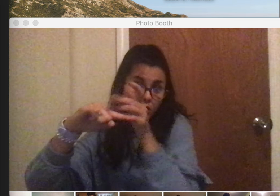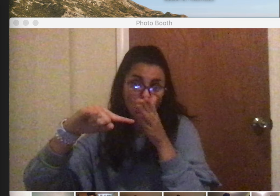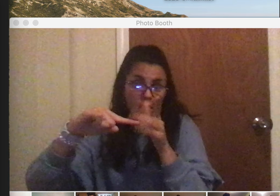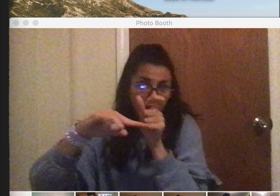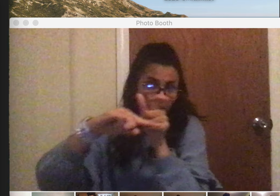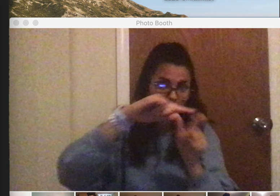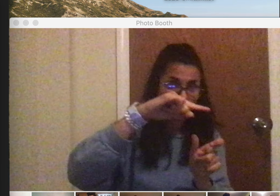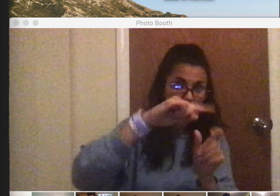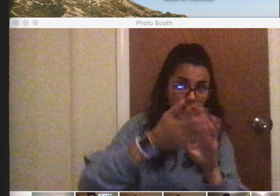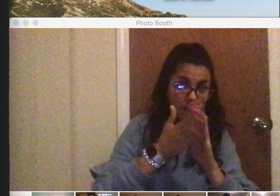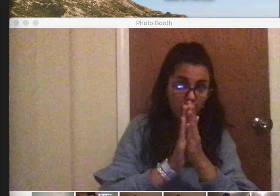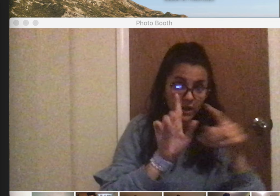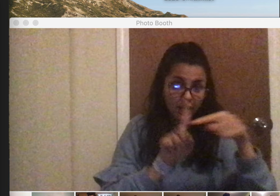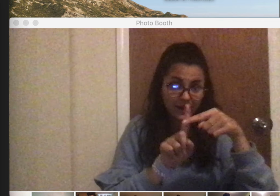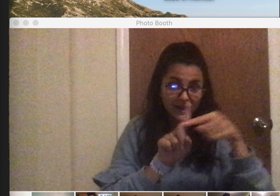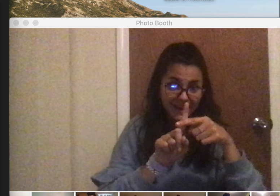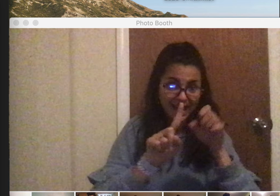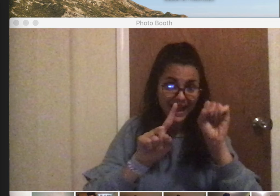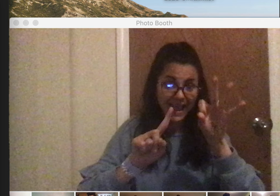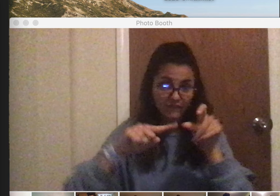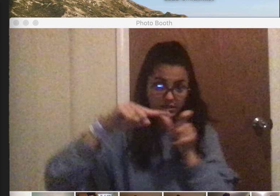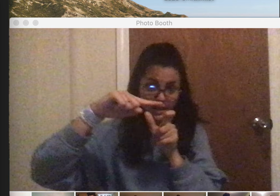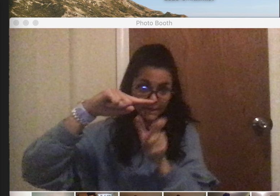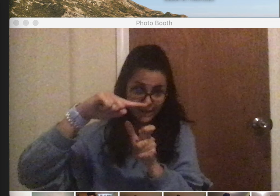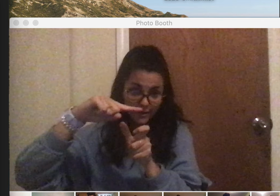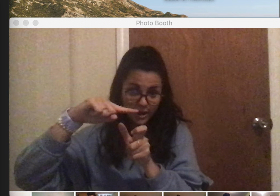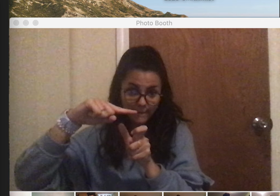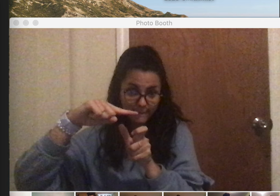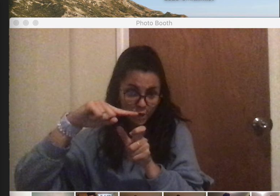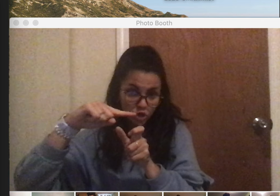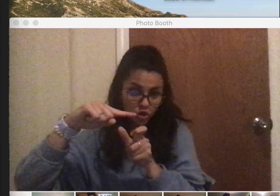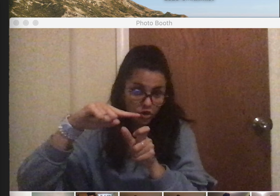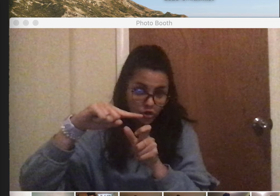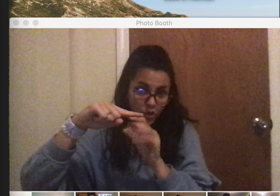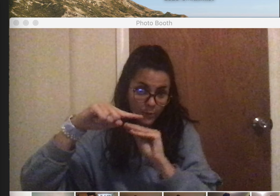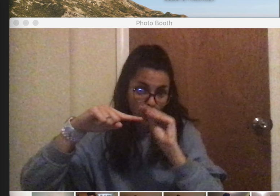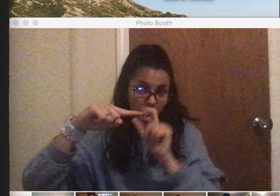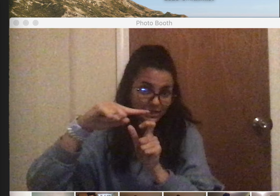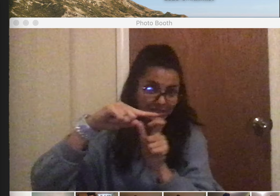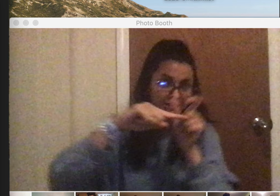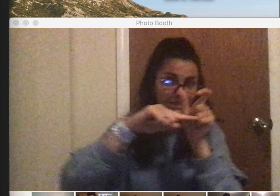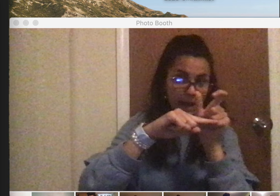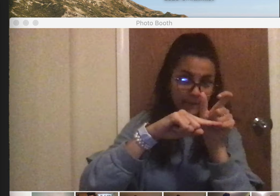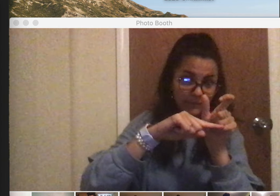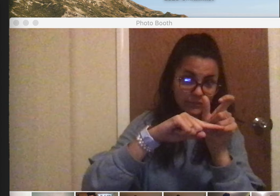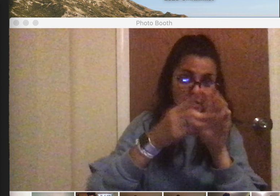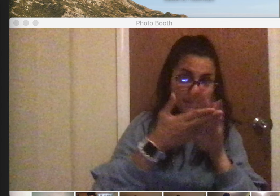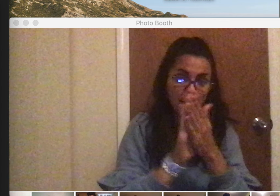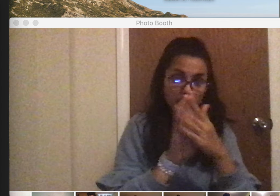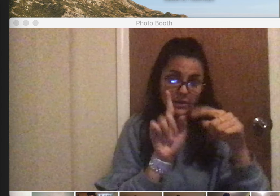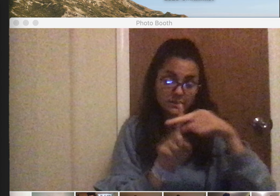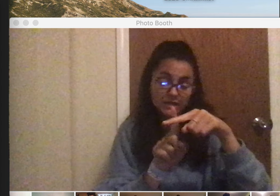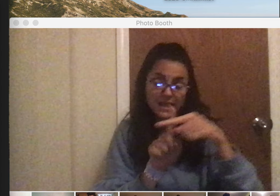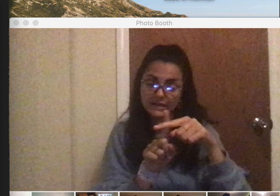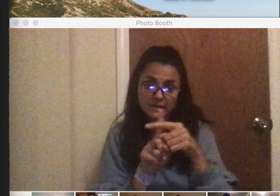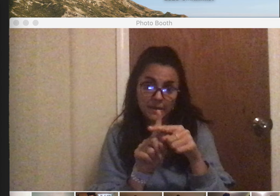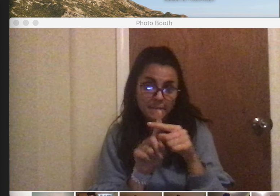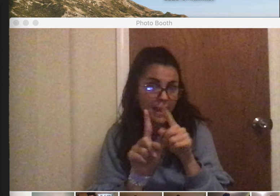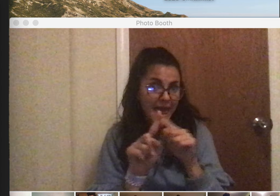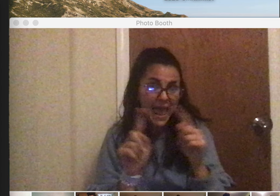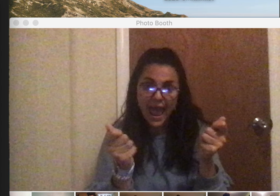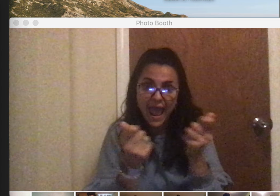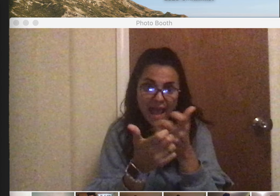negative exponent is in the bottom, we move it to the top to make it positive. So you just flip the position, okay? Everything else, though, stays where it is.